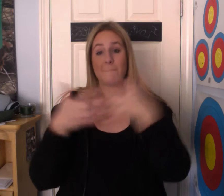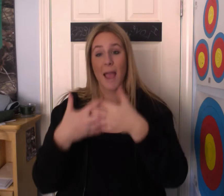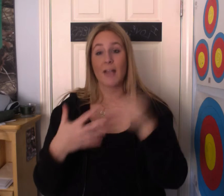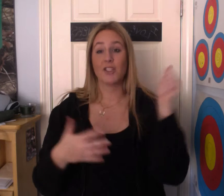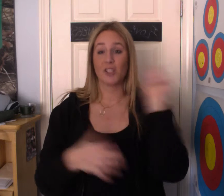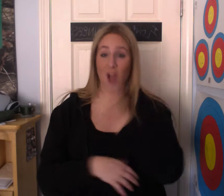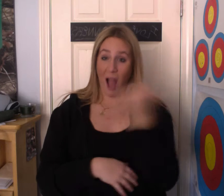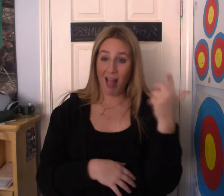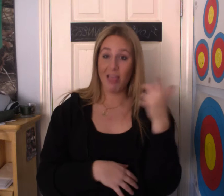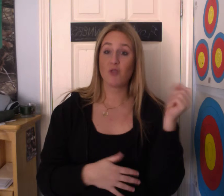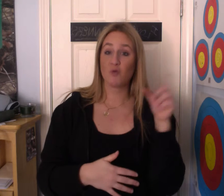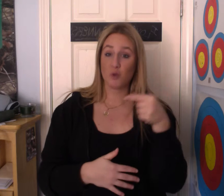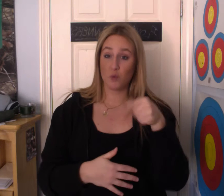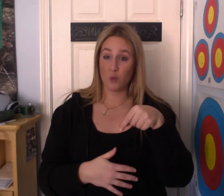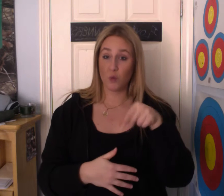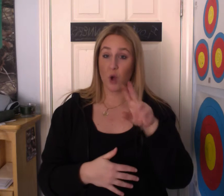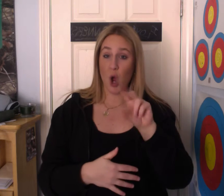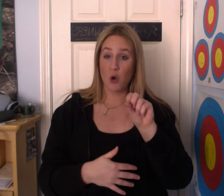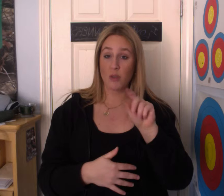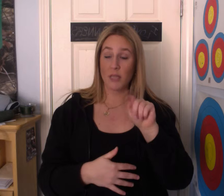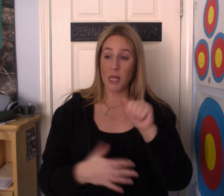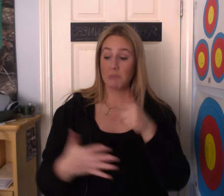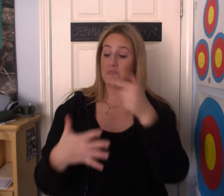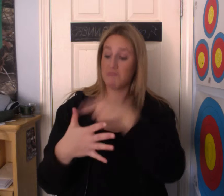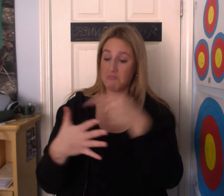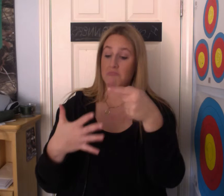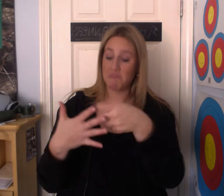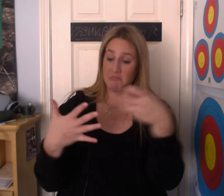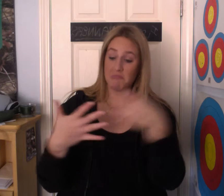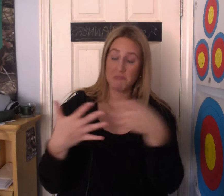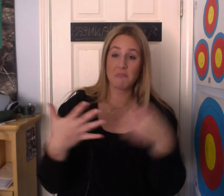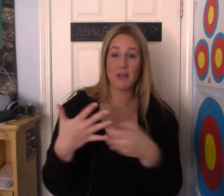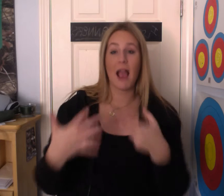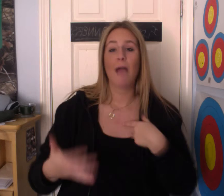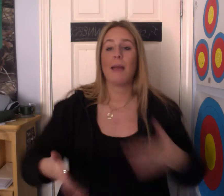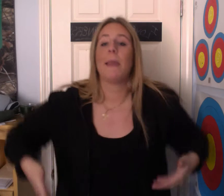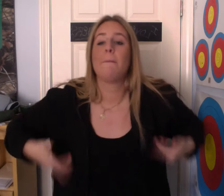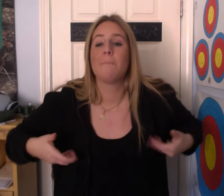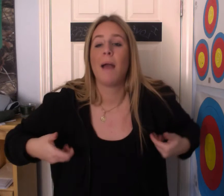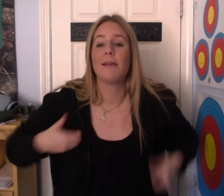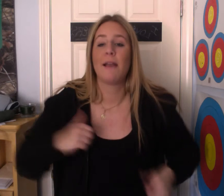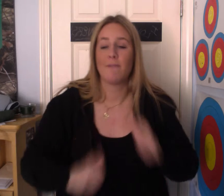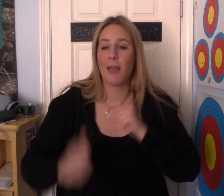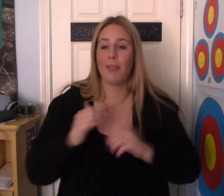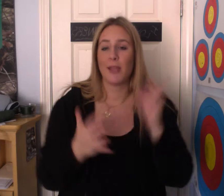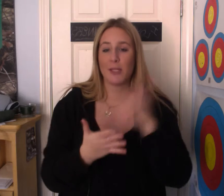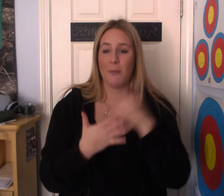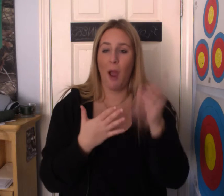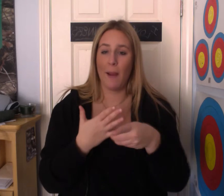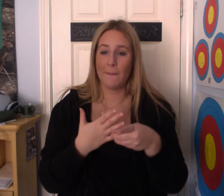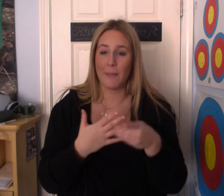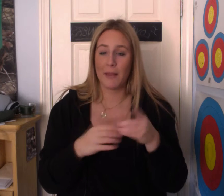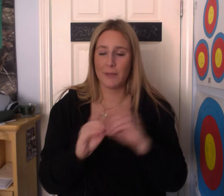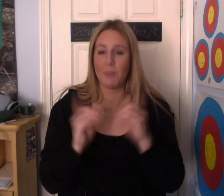like the pet lemur of the theater department. Everybody loved me. I did all the less than intelligent